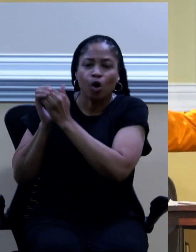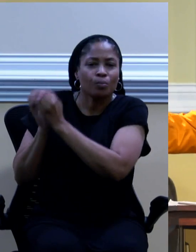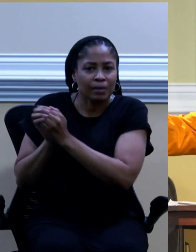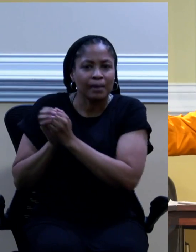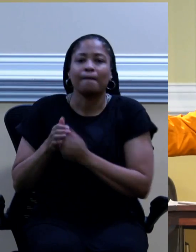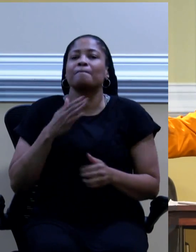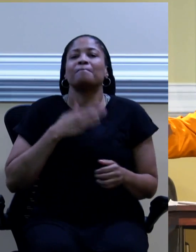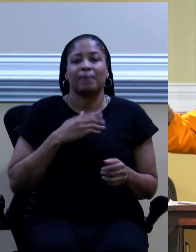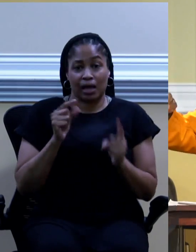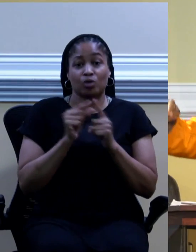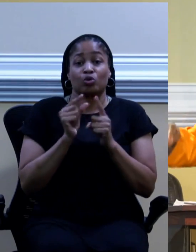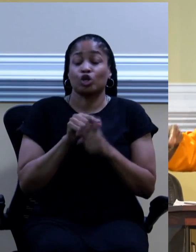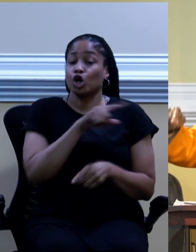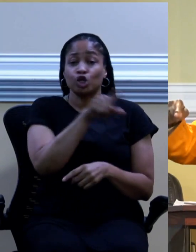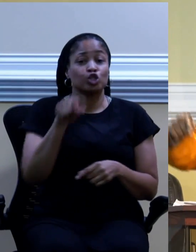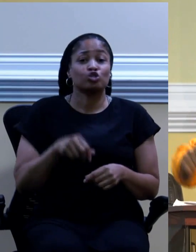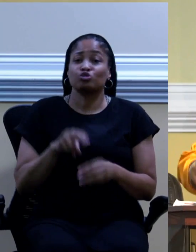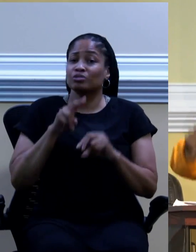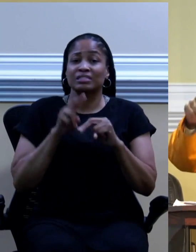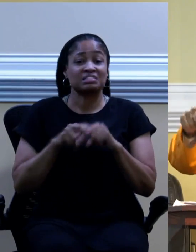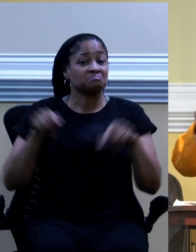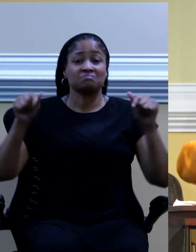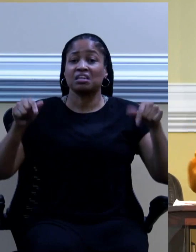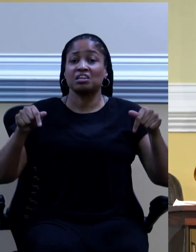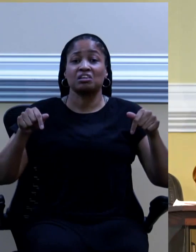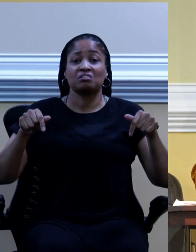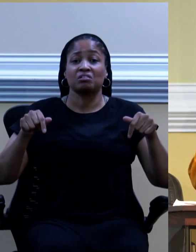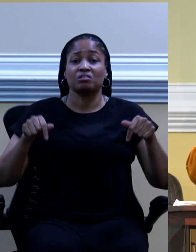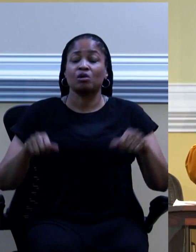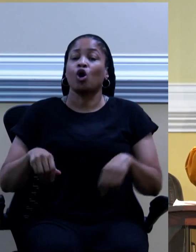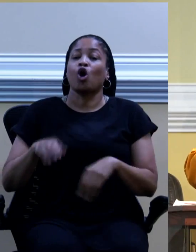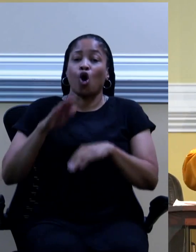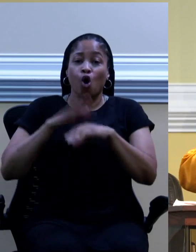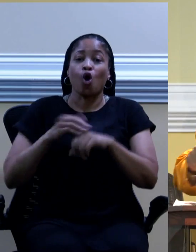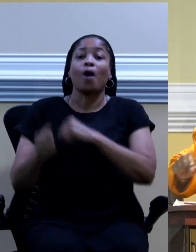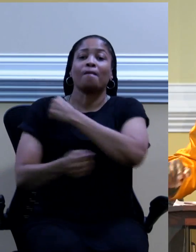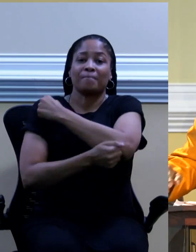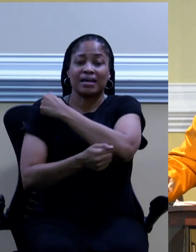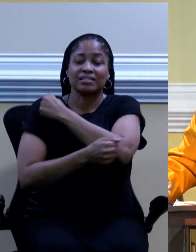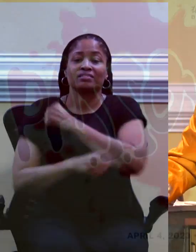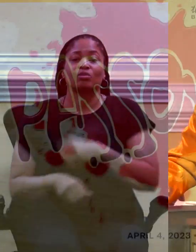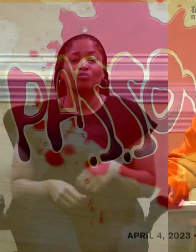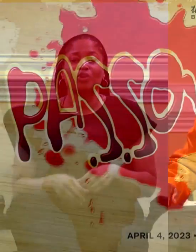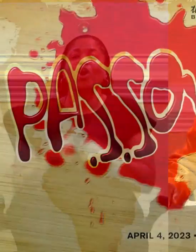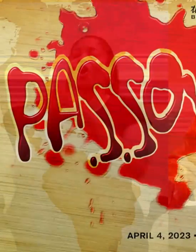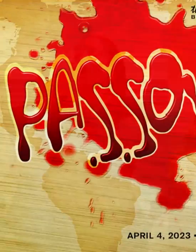on Passover is obeying his word for this night. Thank you for your time.